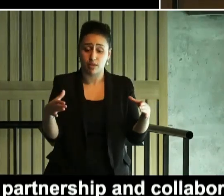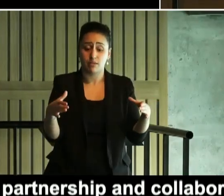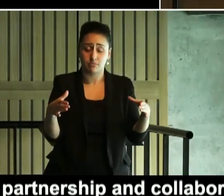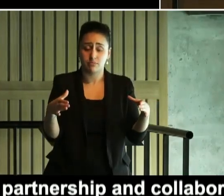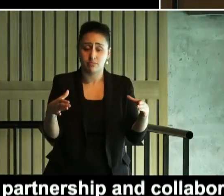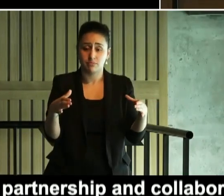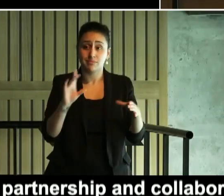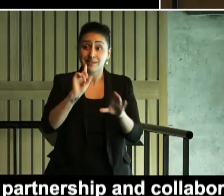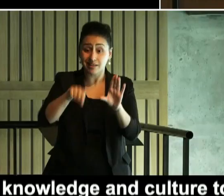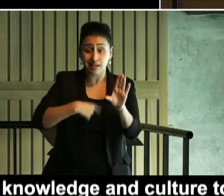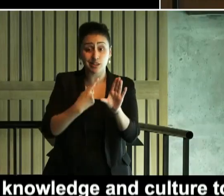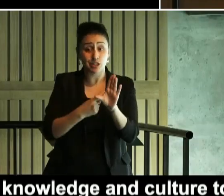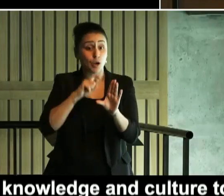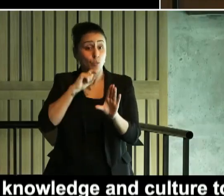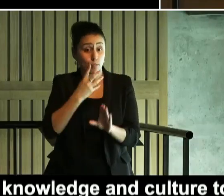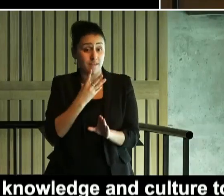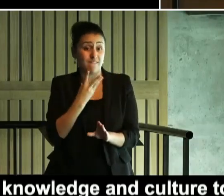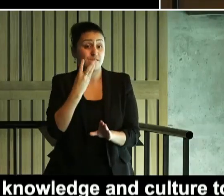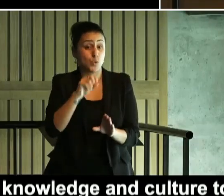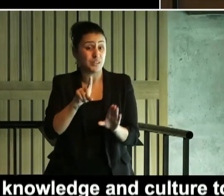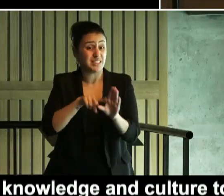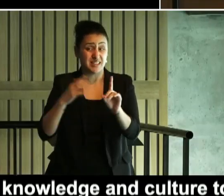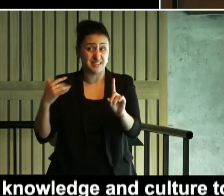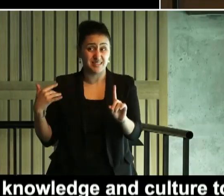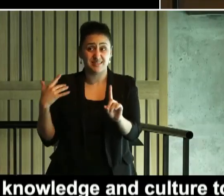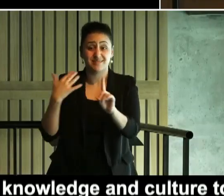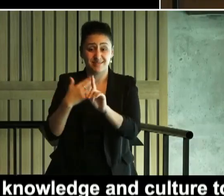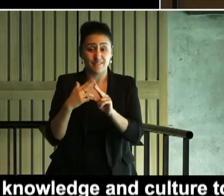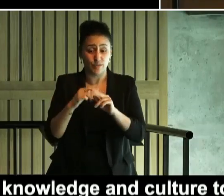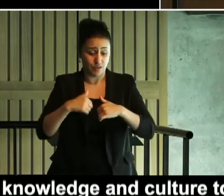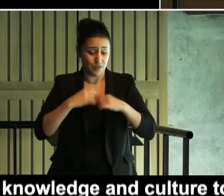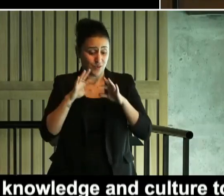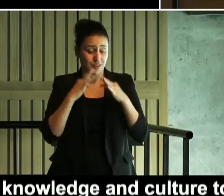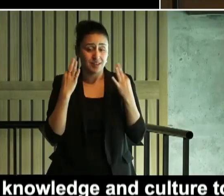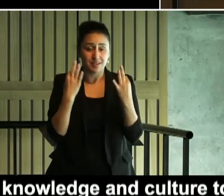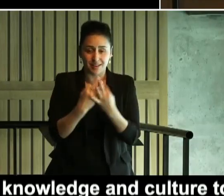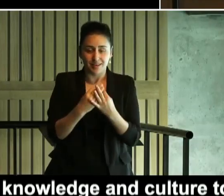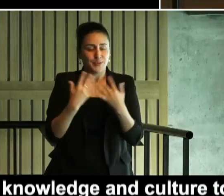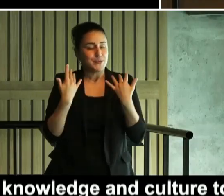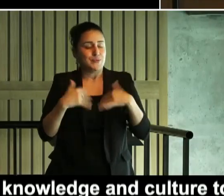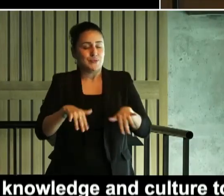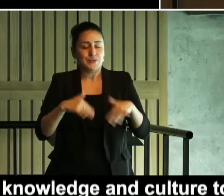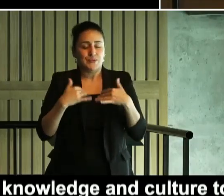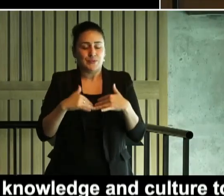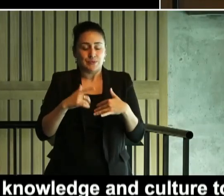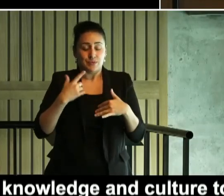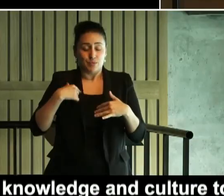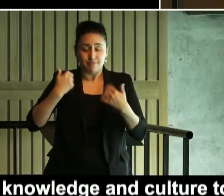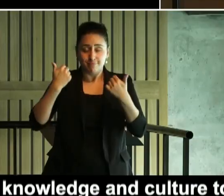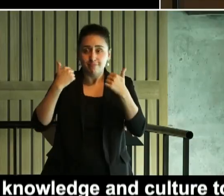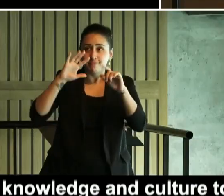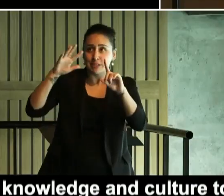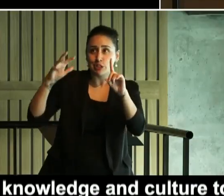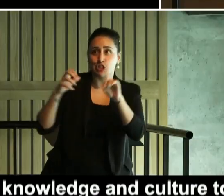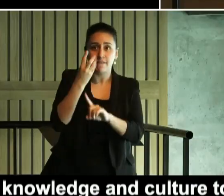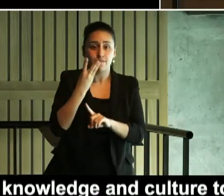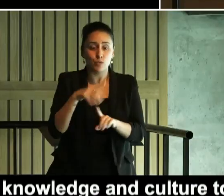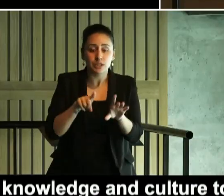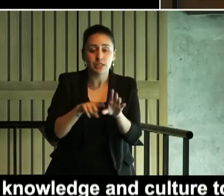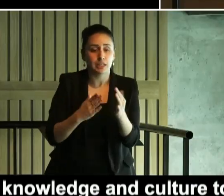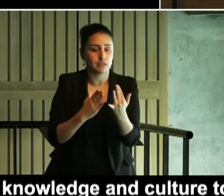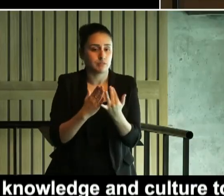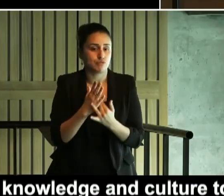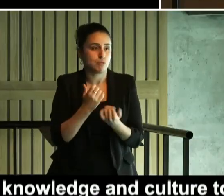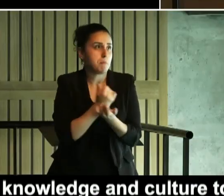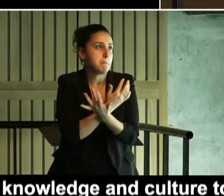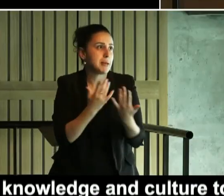Arts turns 40, a milestone built on the creativity and commitment of so many board members, staff and volunteers over